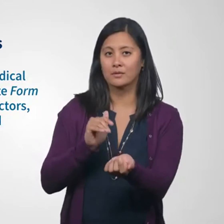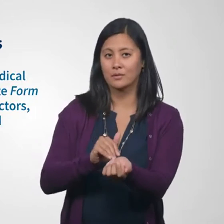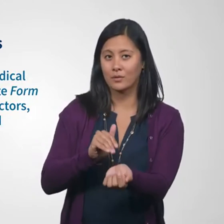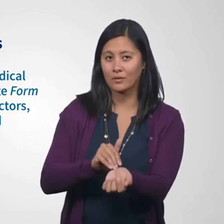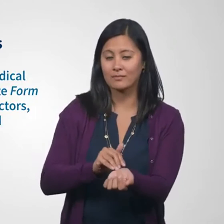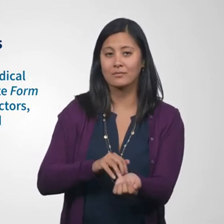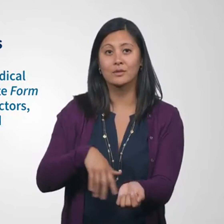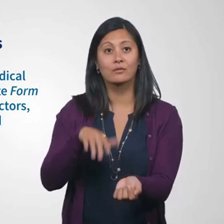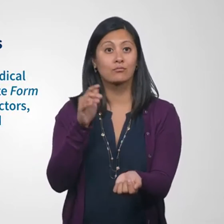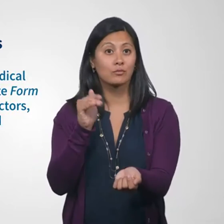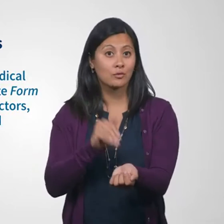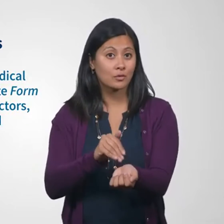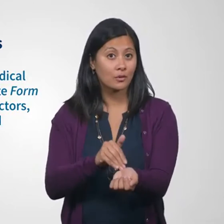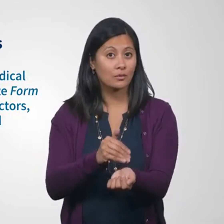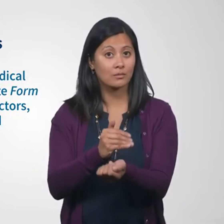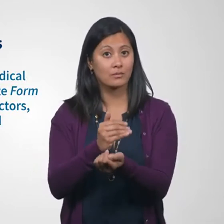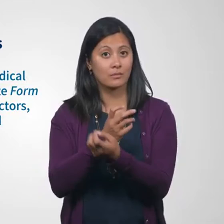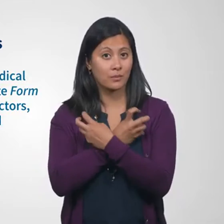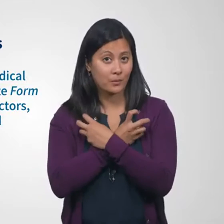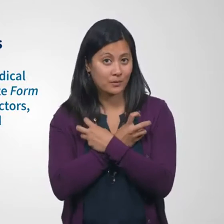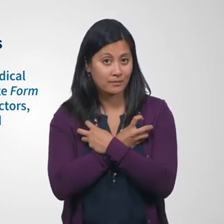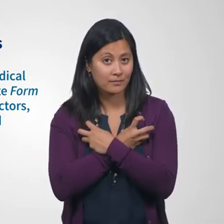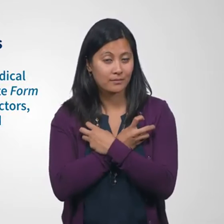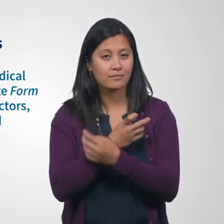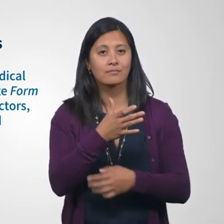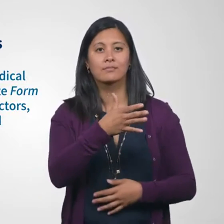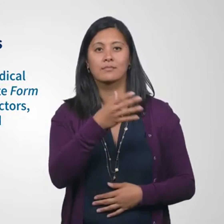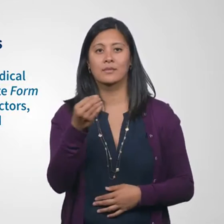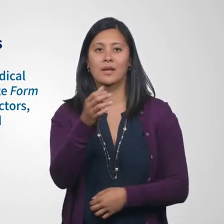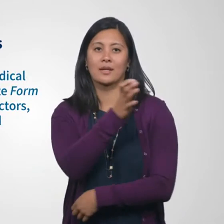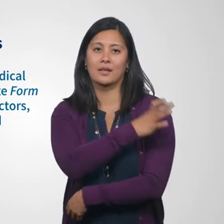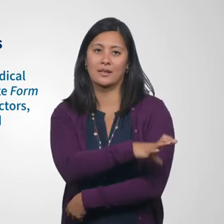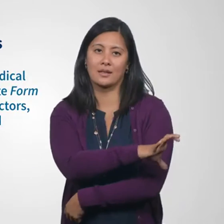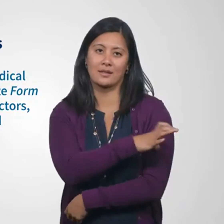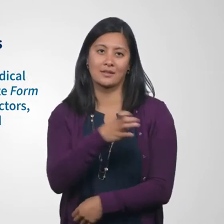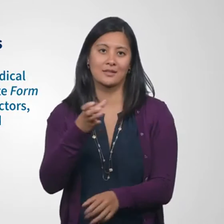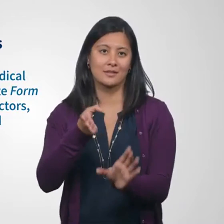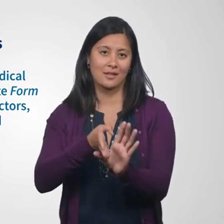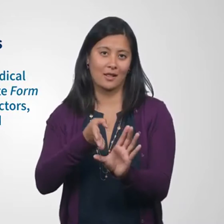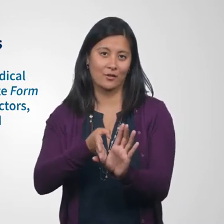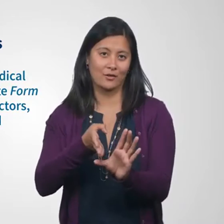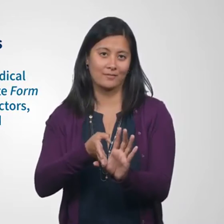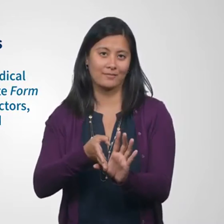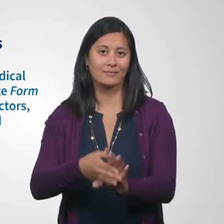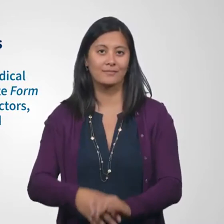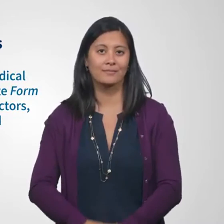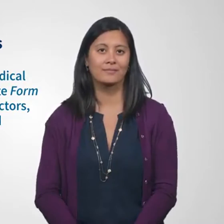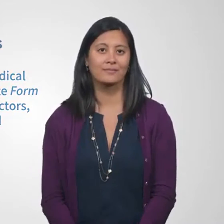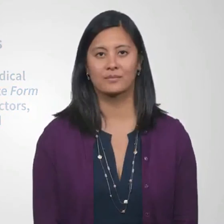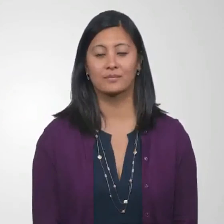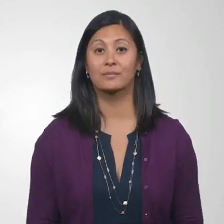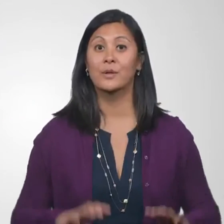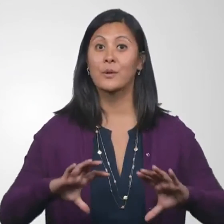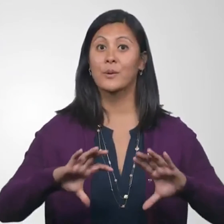Medical doctors, doctors of osteopathy, and clinical psychologists.